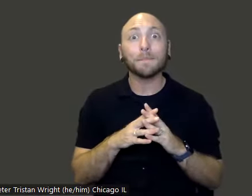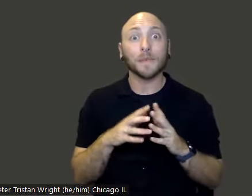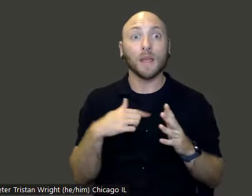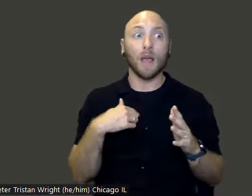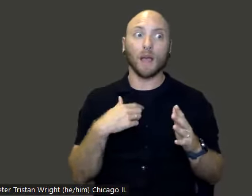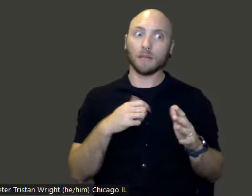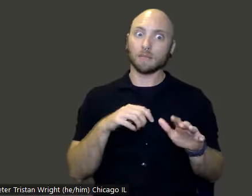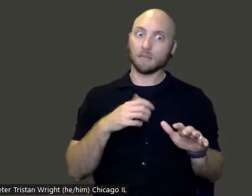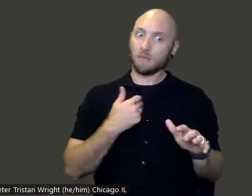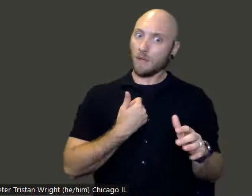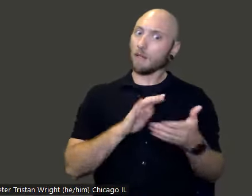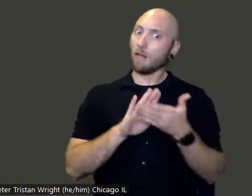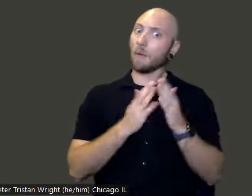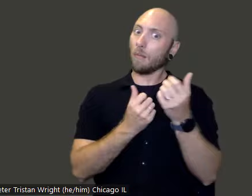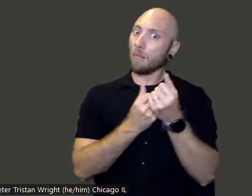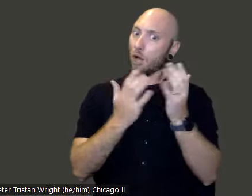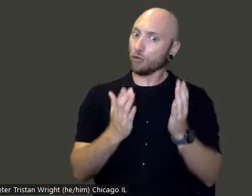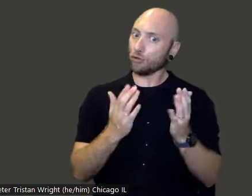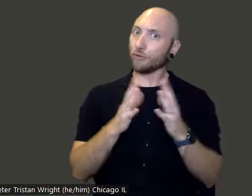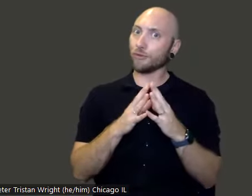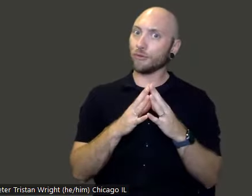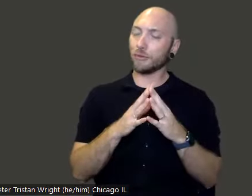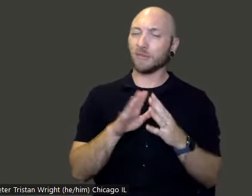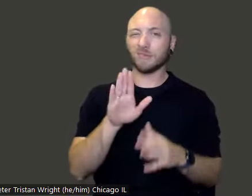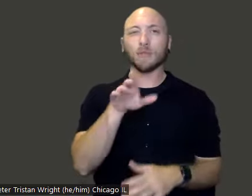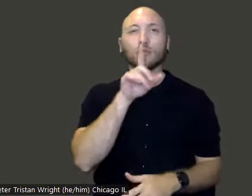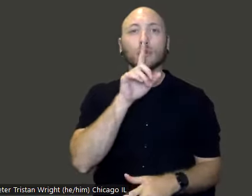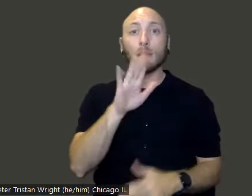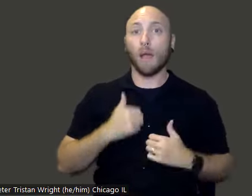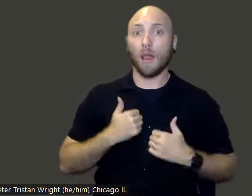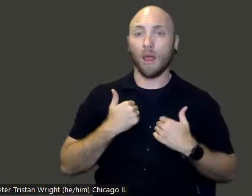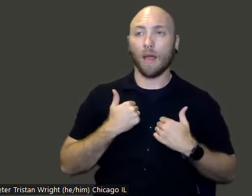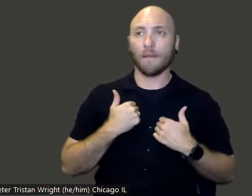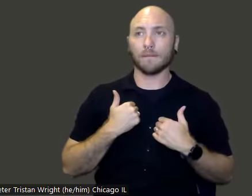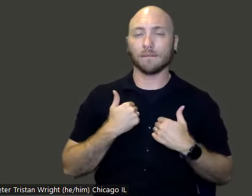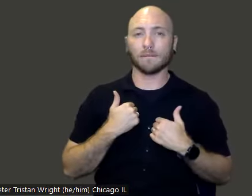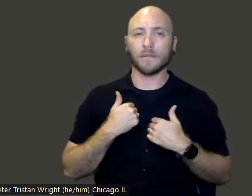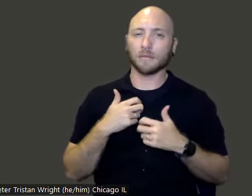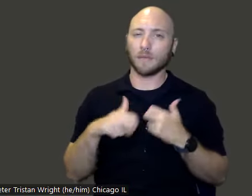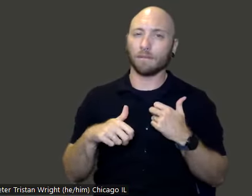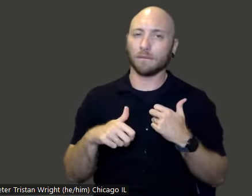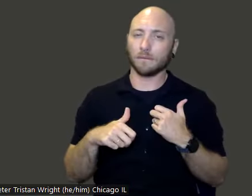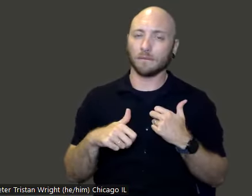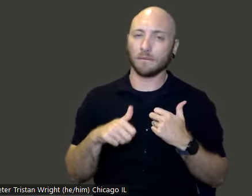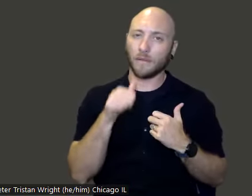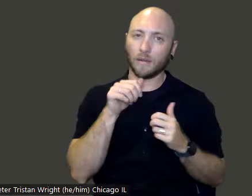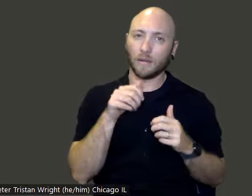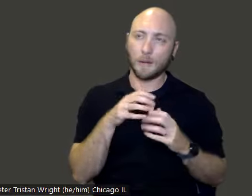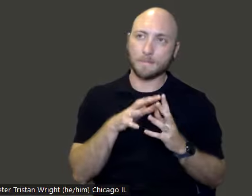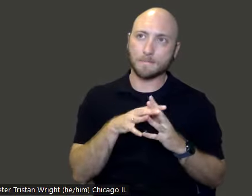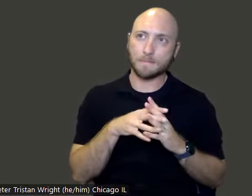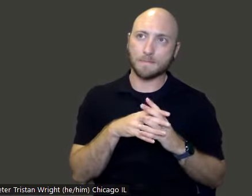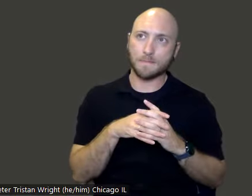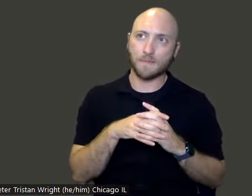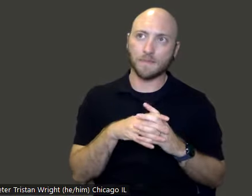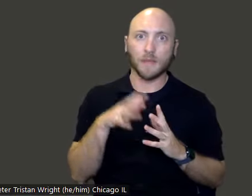young people. And I don't know, I was going through a really rough time right there after leaving a treatment center and going, having to make